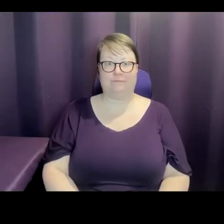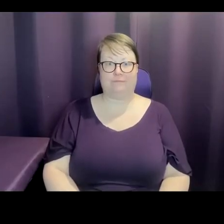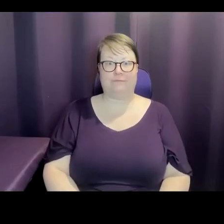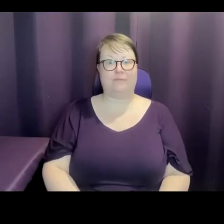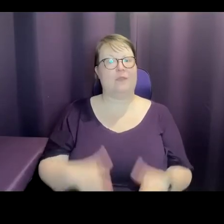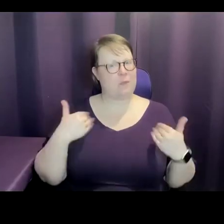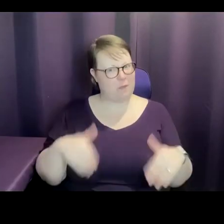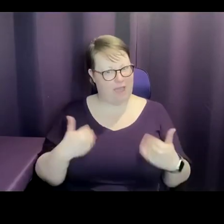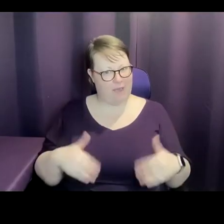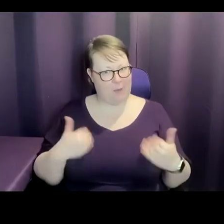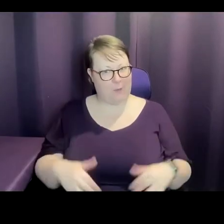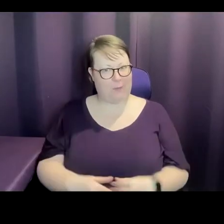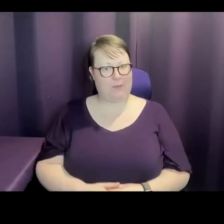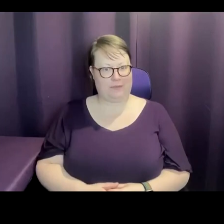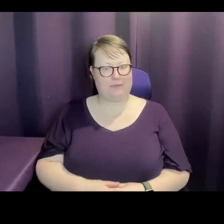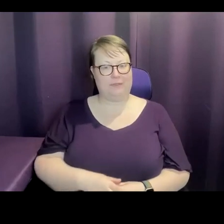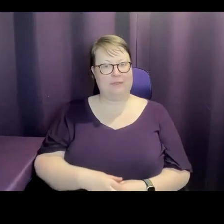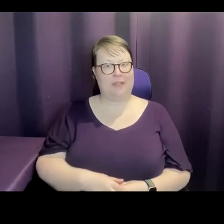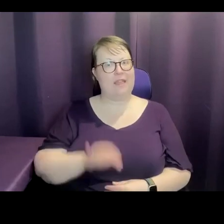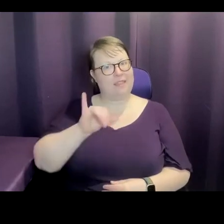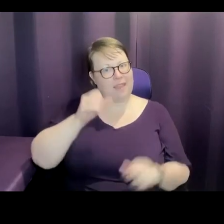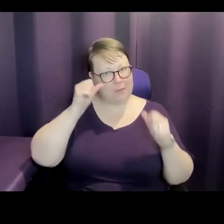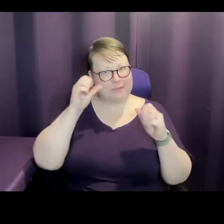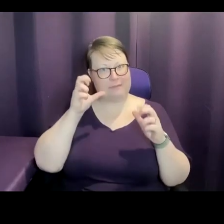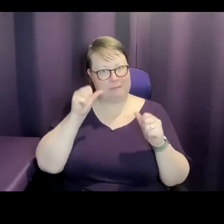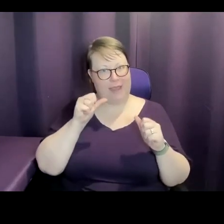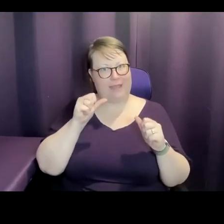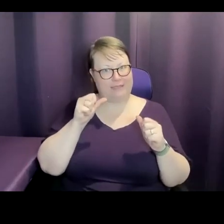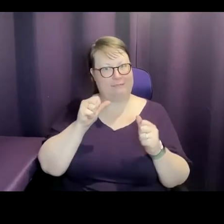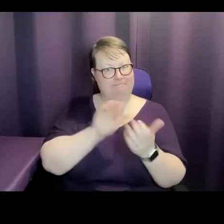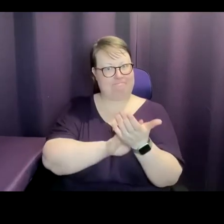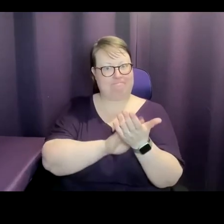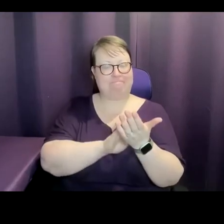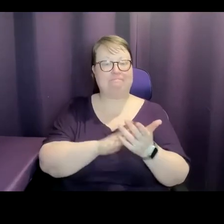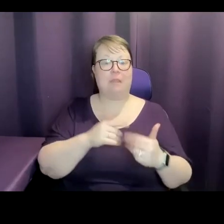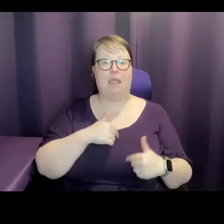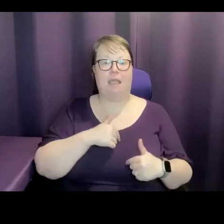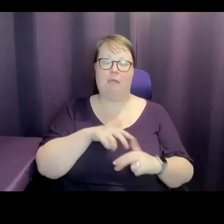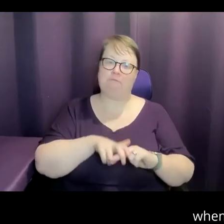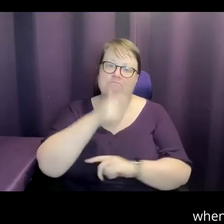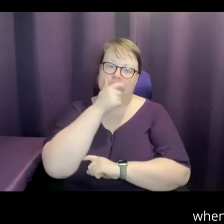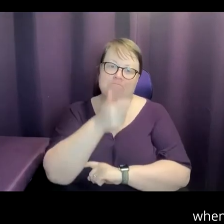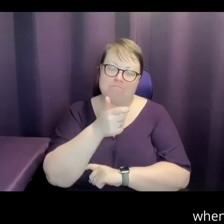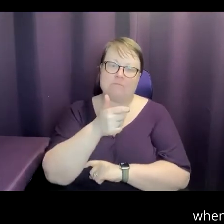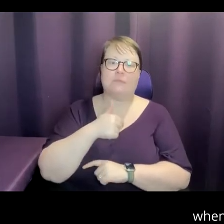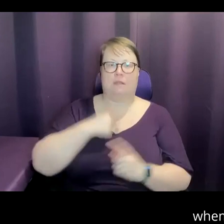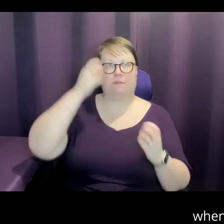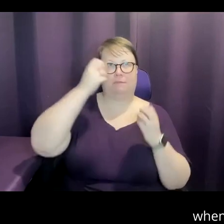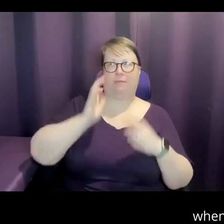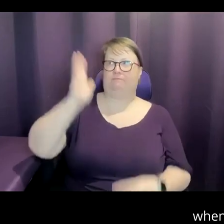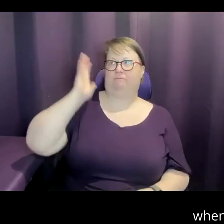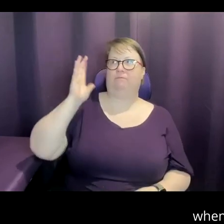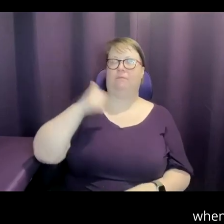Wow. Rylee, that was amazing. And I was sitting here thinking about when I had just graduated